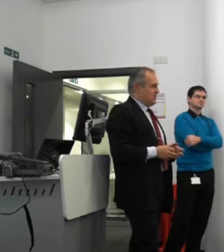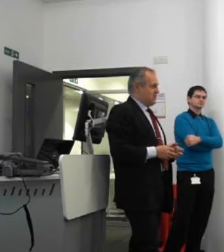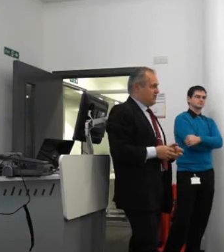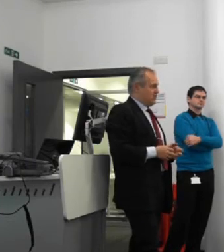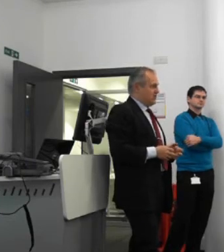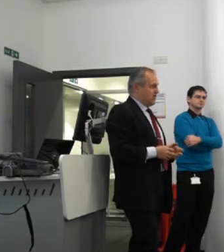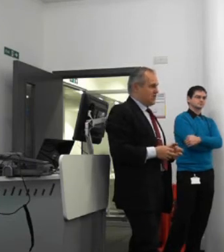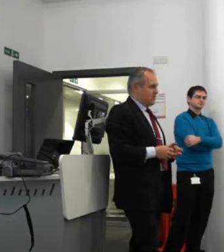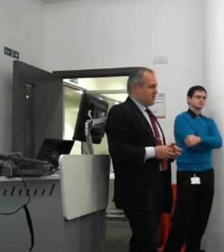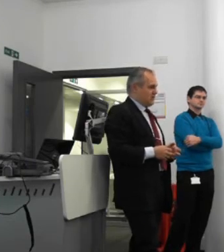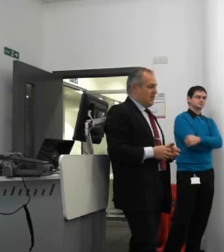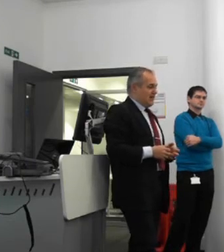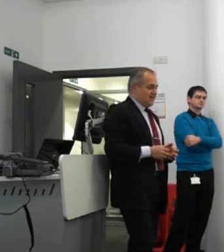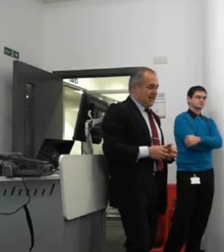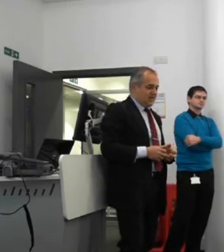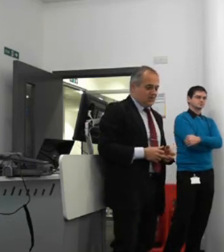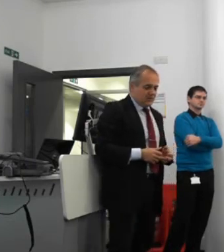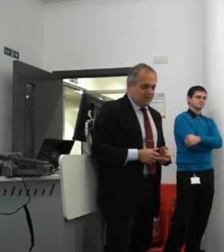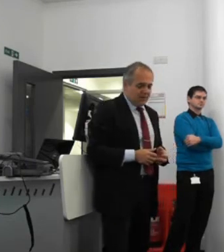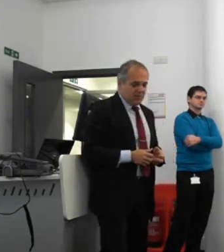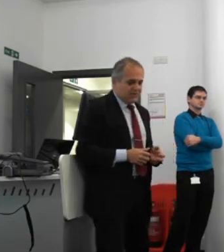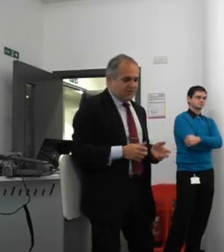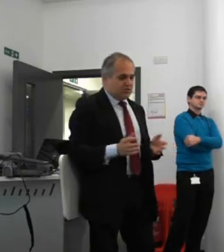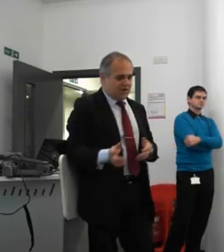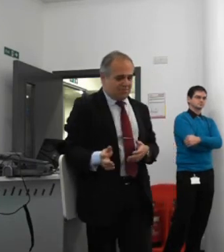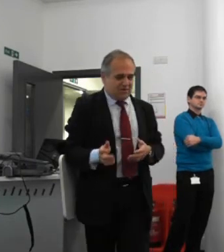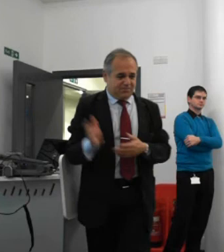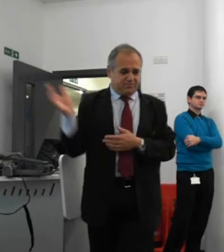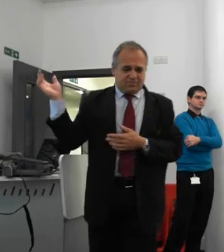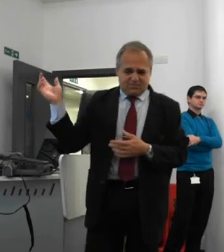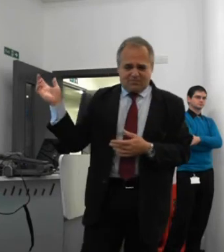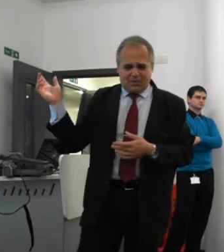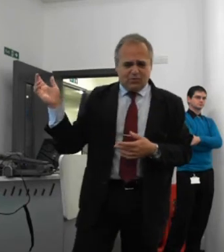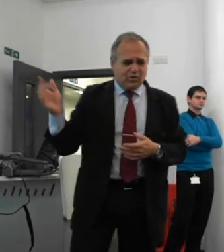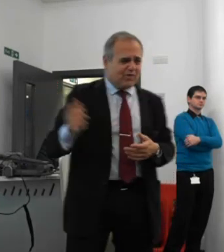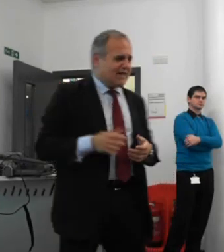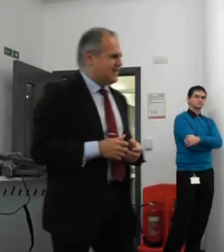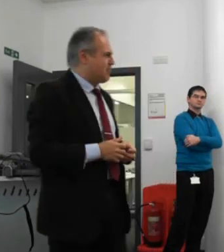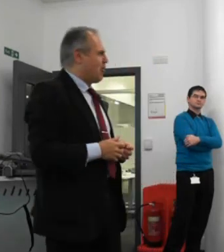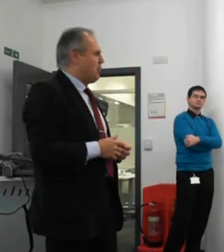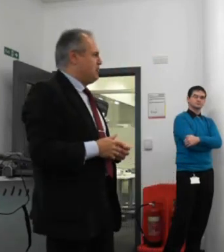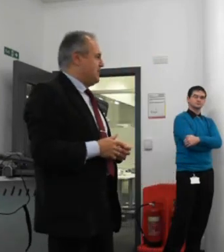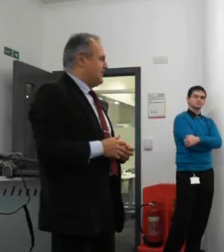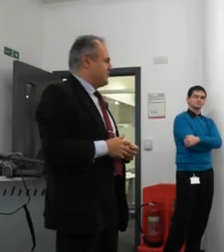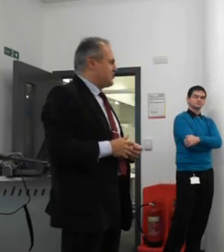you can't be using it it's like using a frequency in german to address a problem english